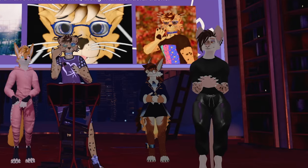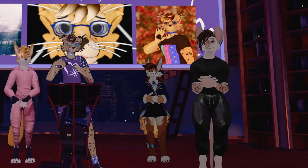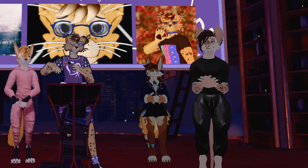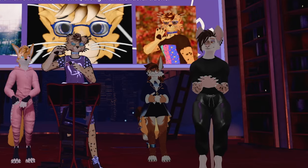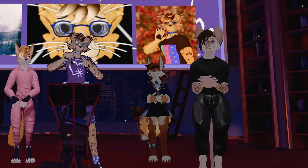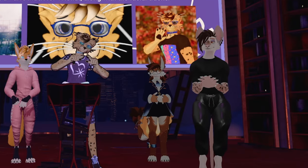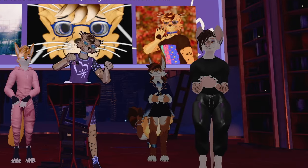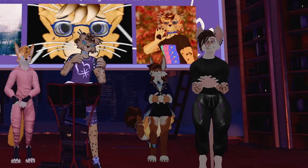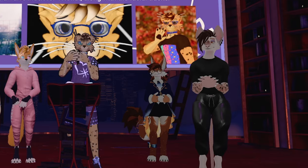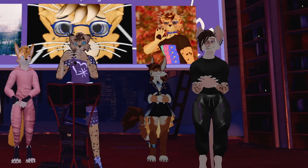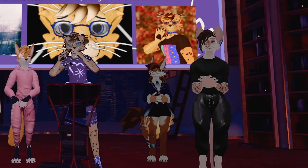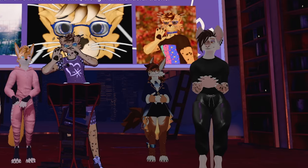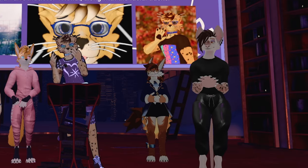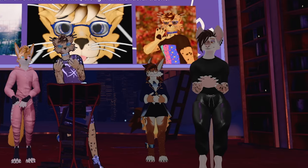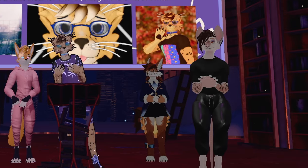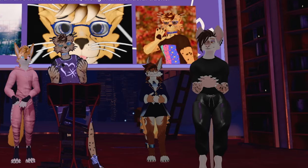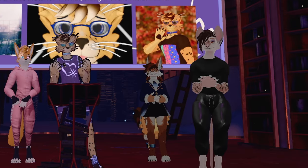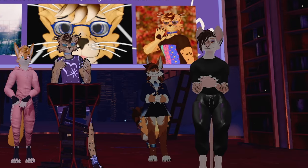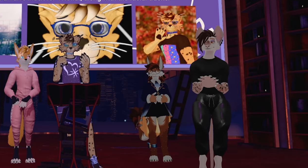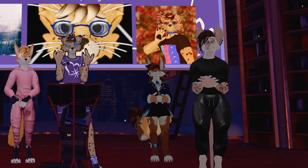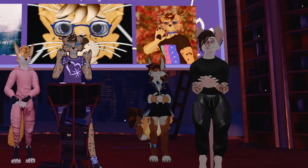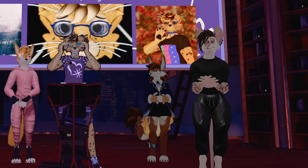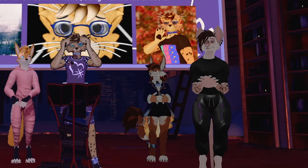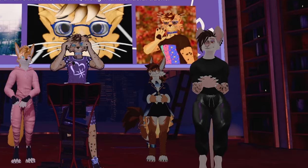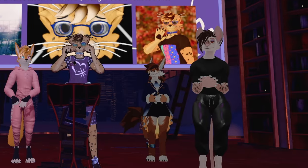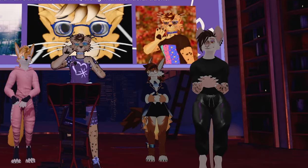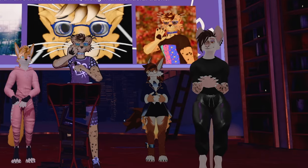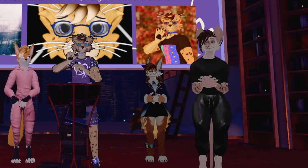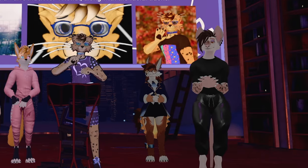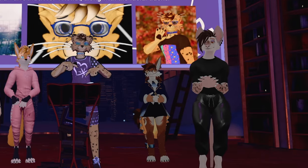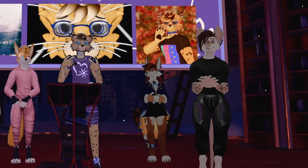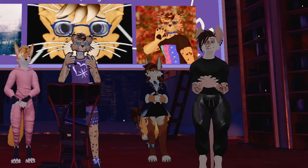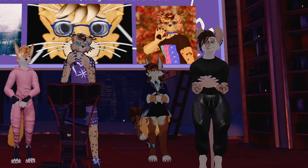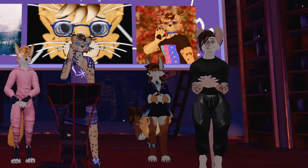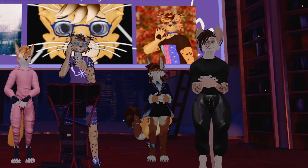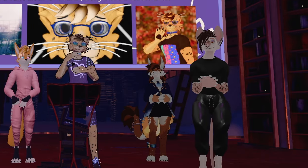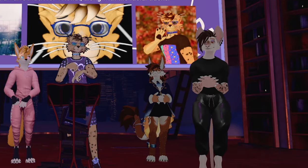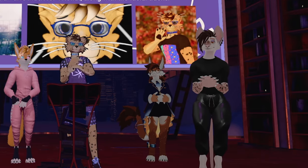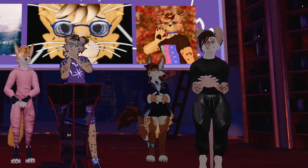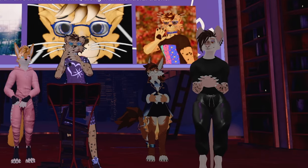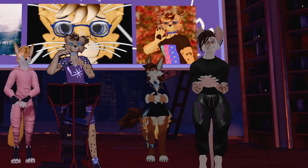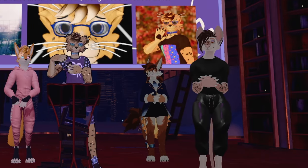I use both JSL and ASL, Japanese Sign Language and American Sign Language, because I'm fluent in both of them.